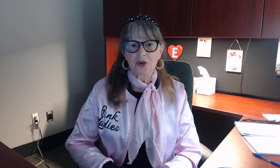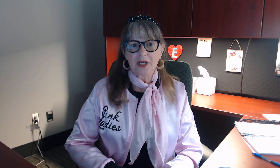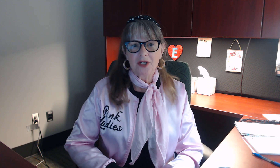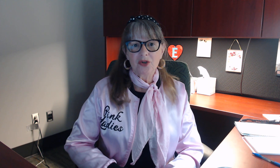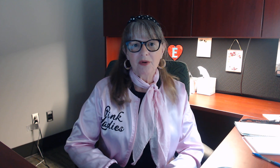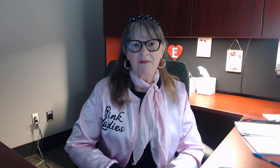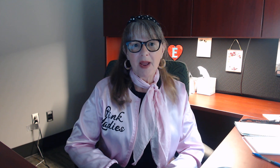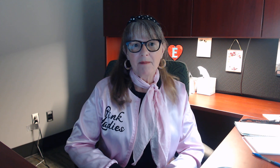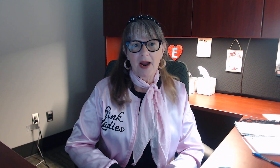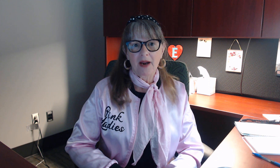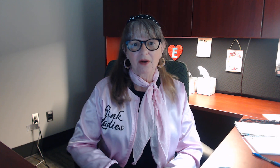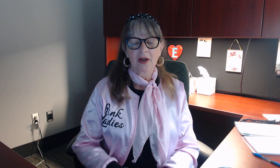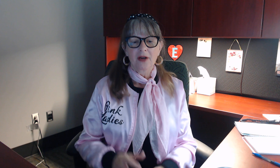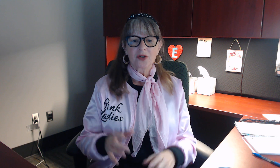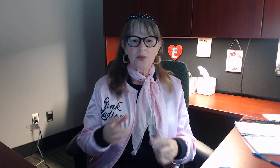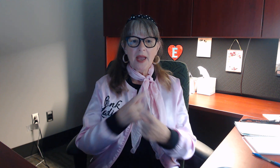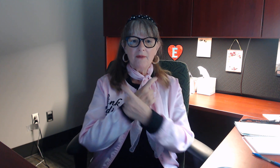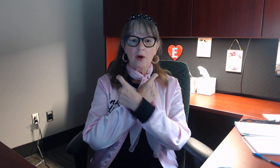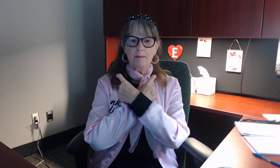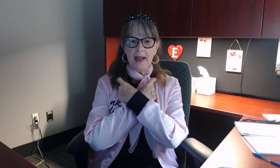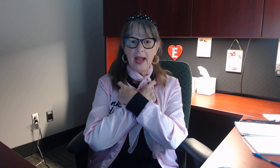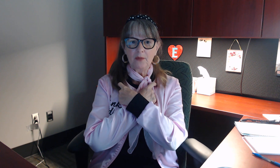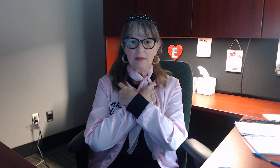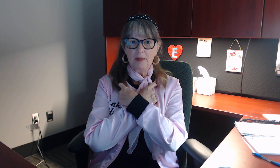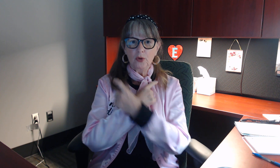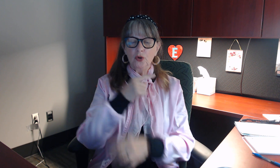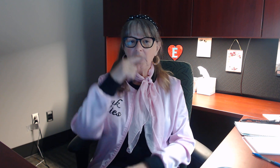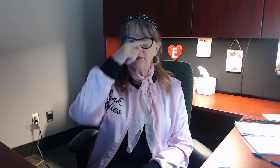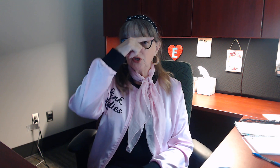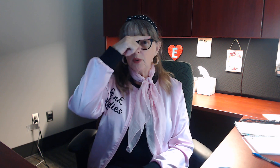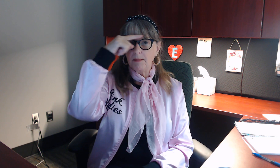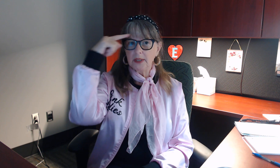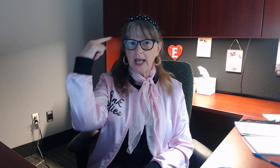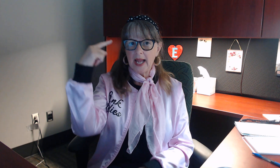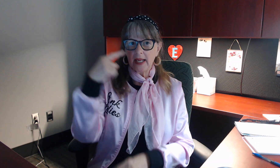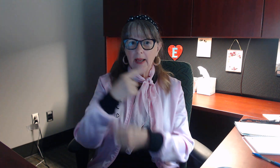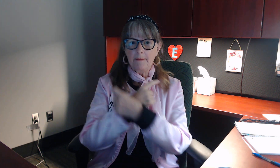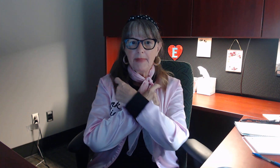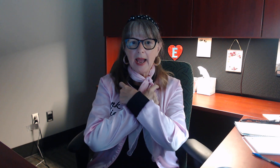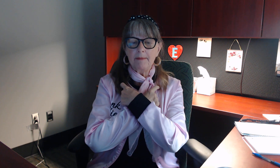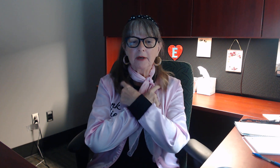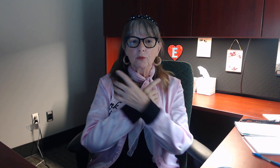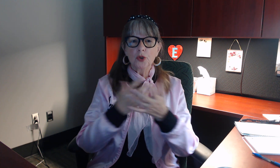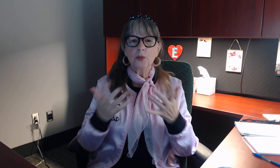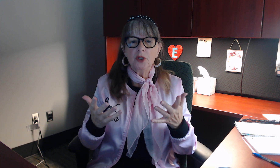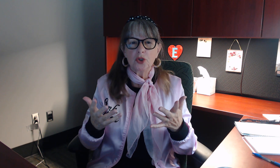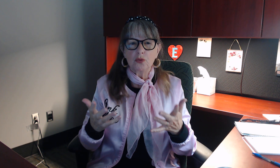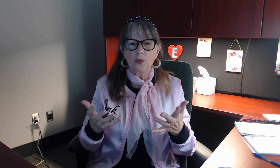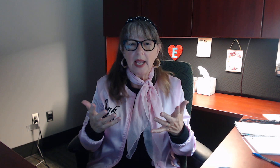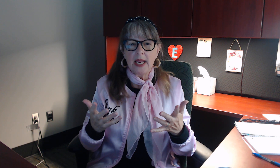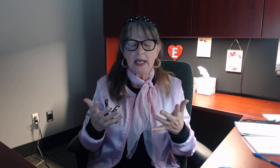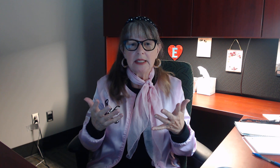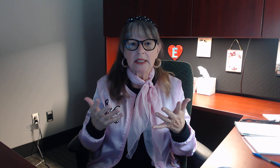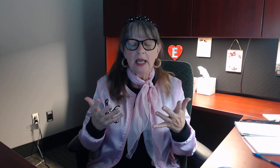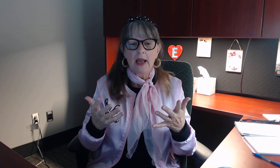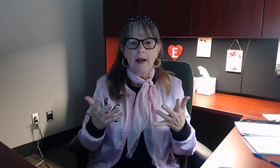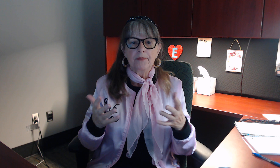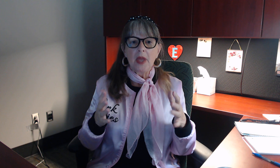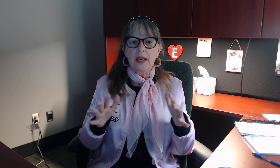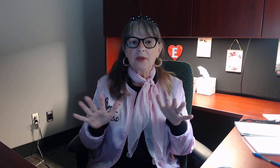into a vampire. So we have our bat. Remember, you can even do a black bat, but if we're doing charades, and this is going